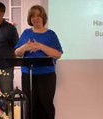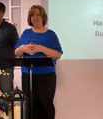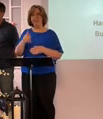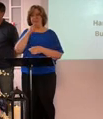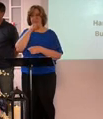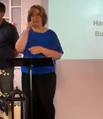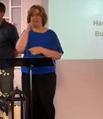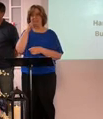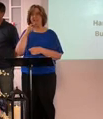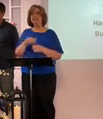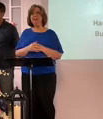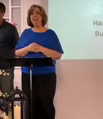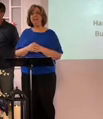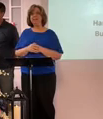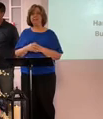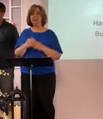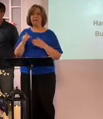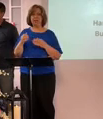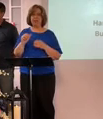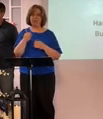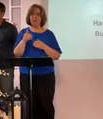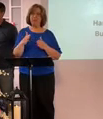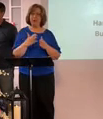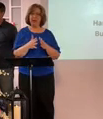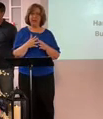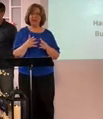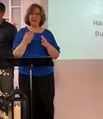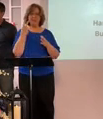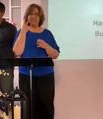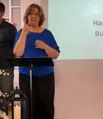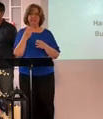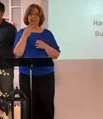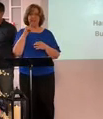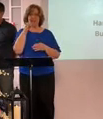reflection of God being there with us.